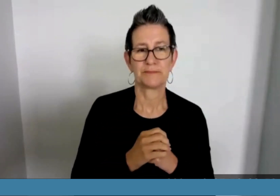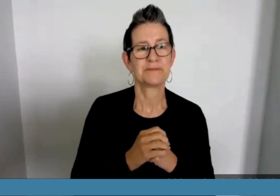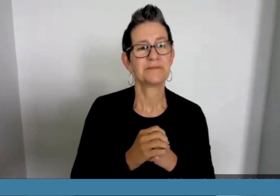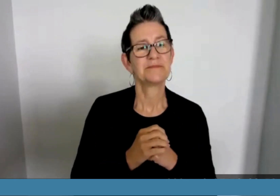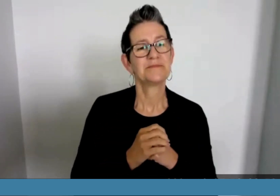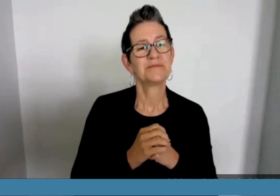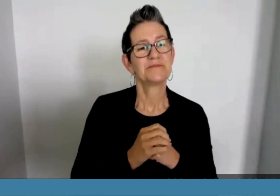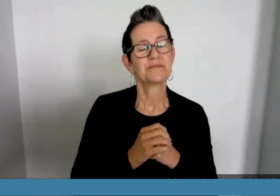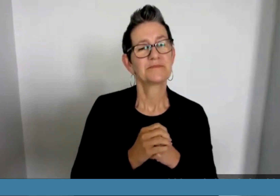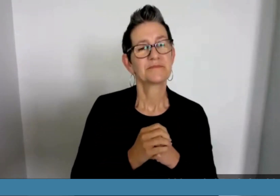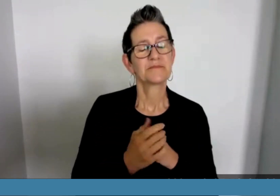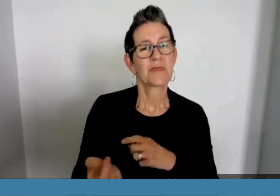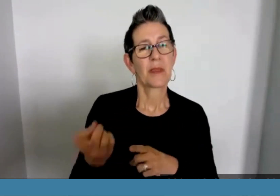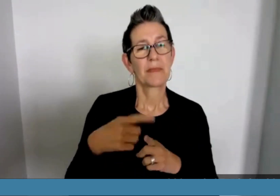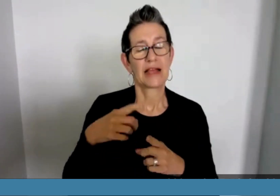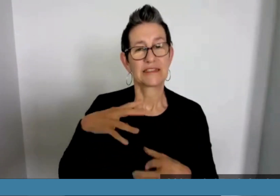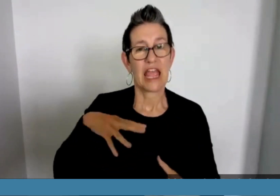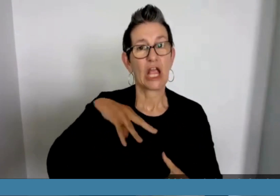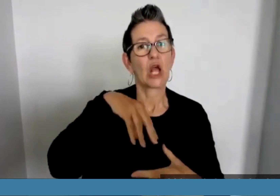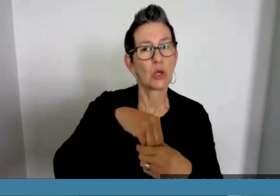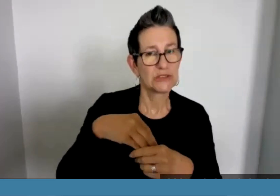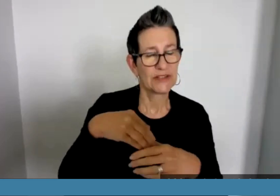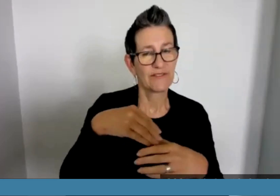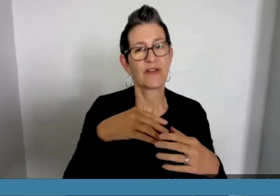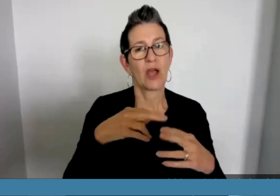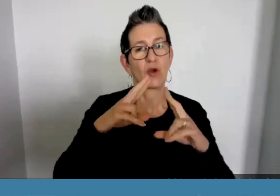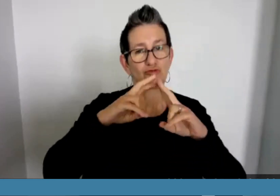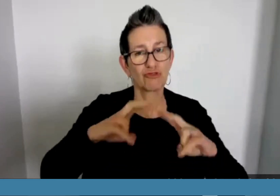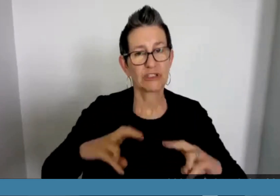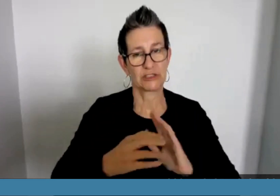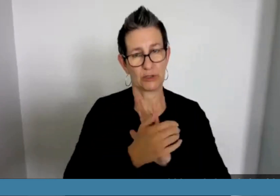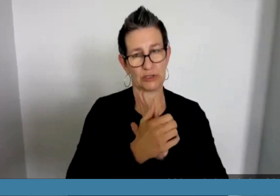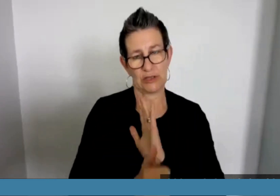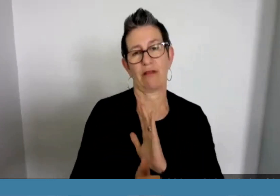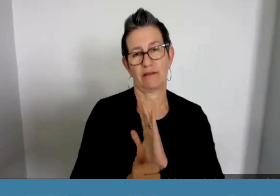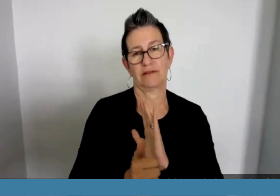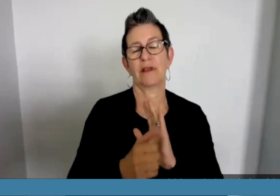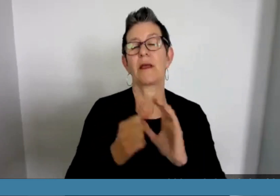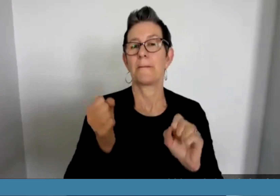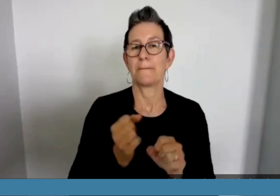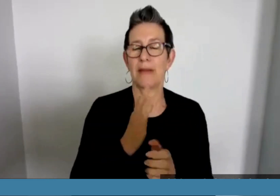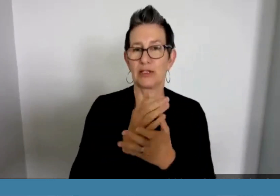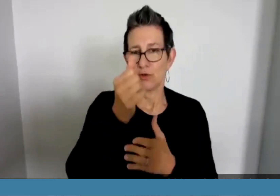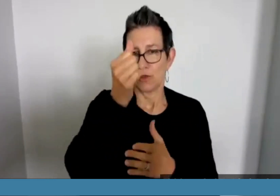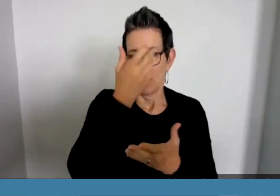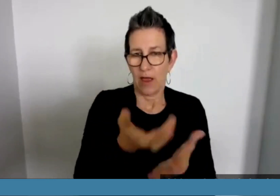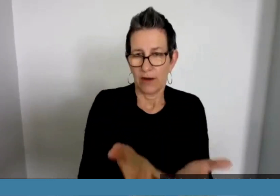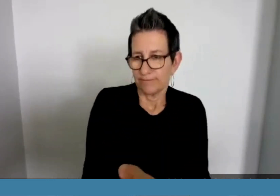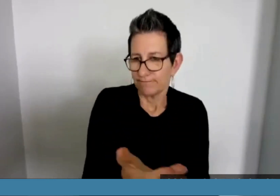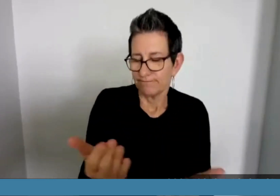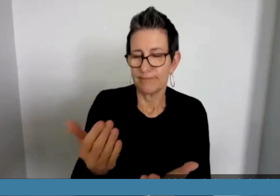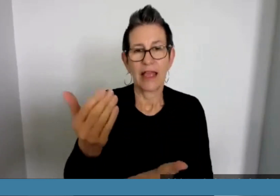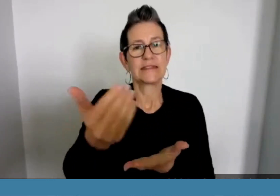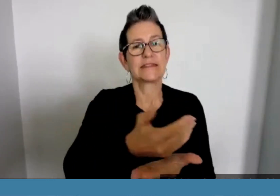and inclusive research skills, people who know how to do research that's safe, accessible, and collaborative.